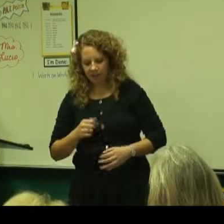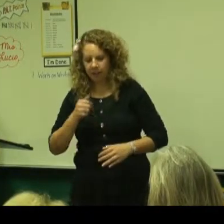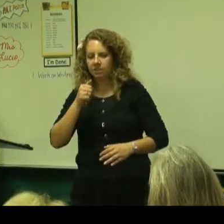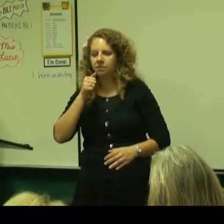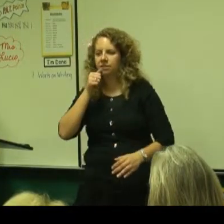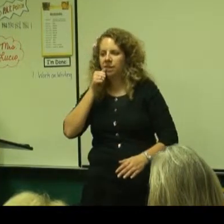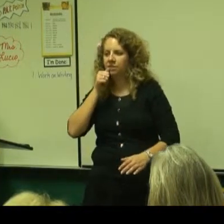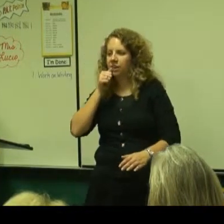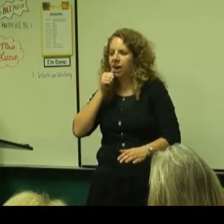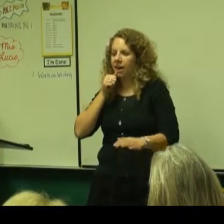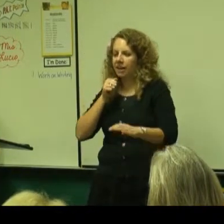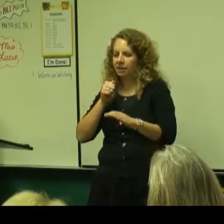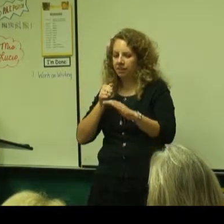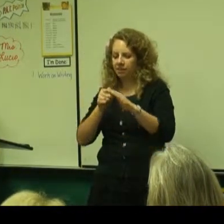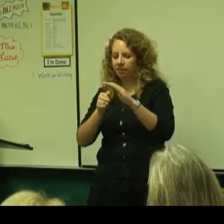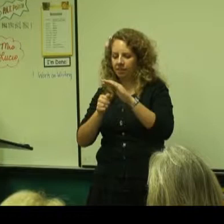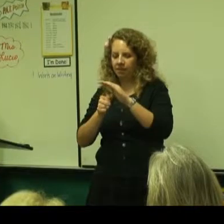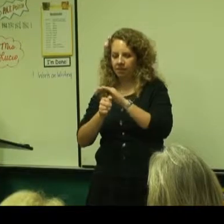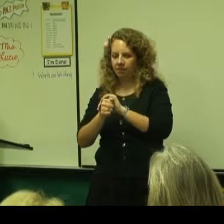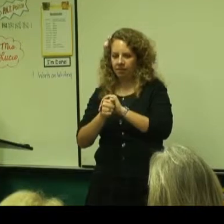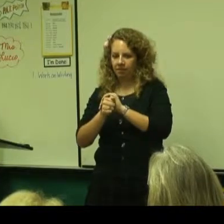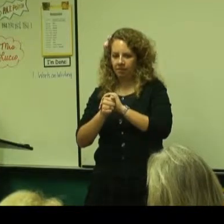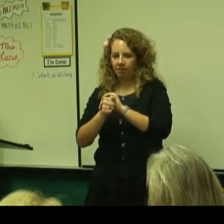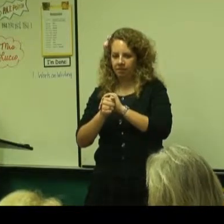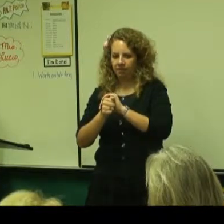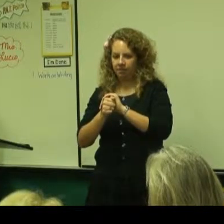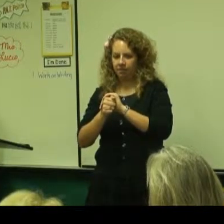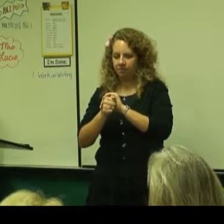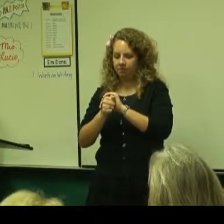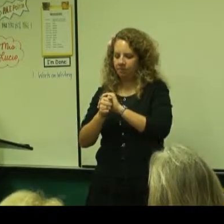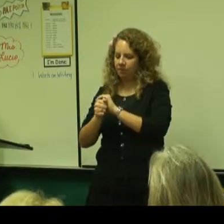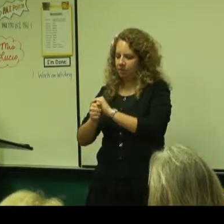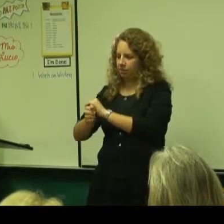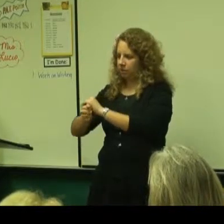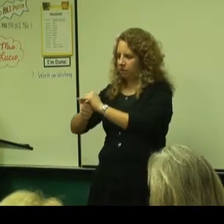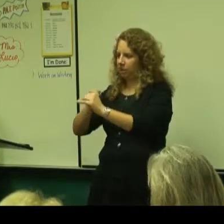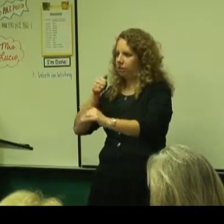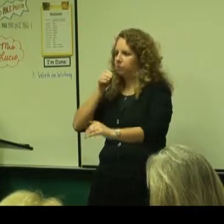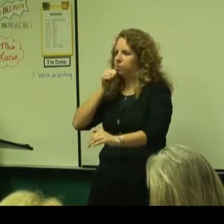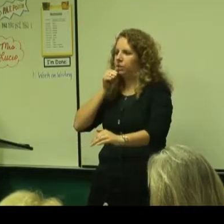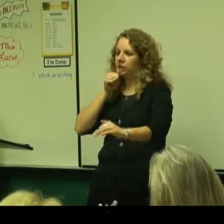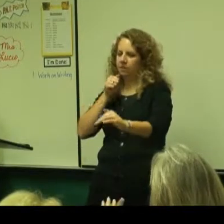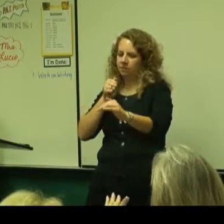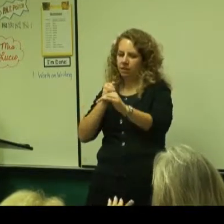So this is the sign for hide. So it's like you're putting it under there.